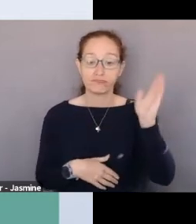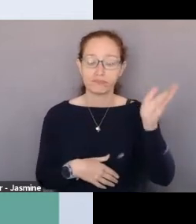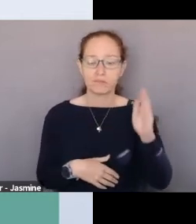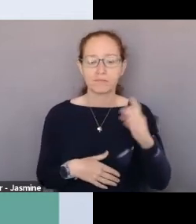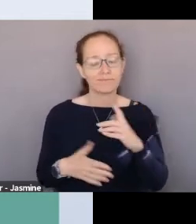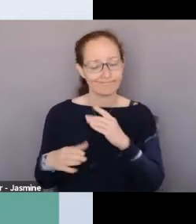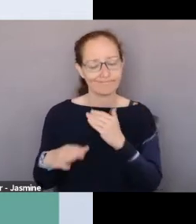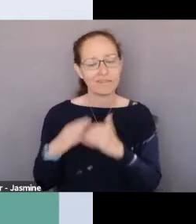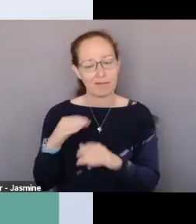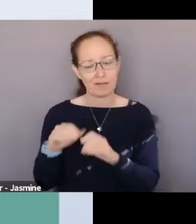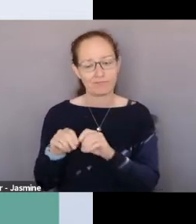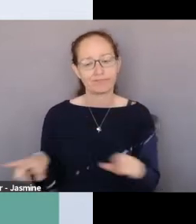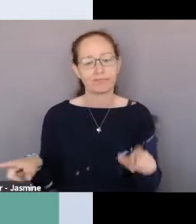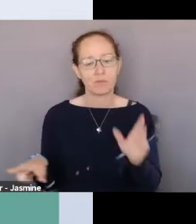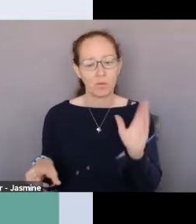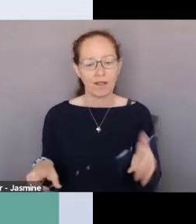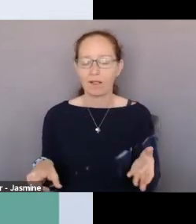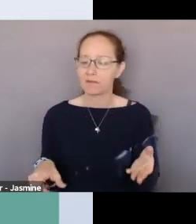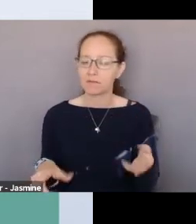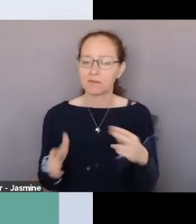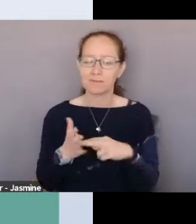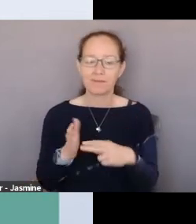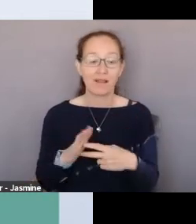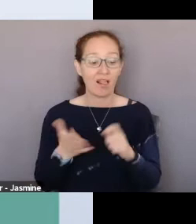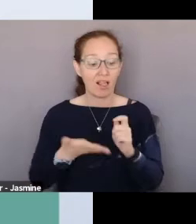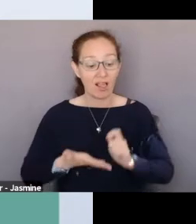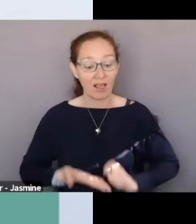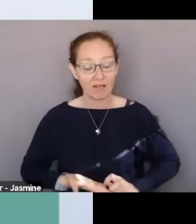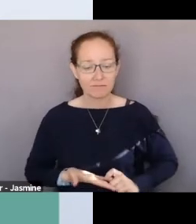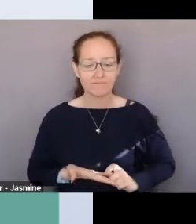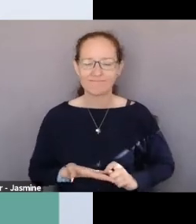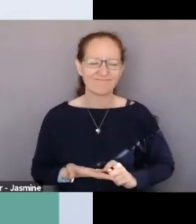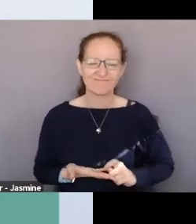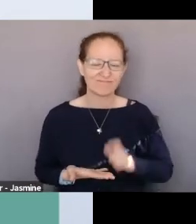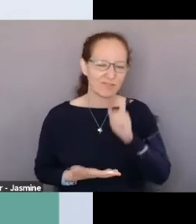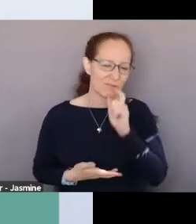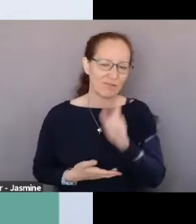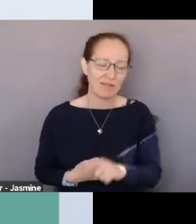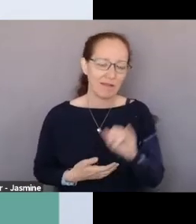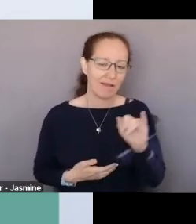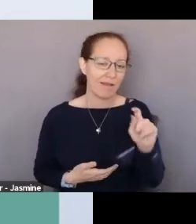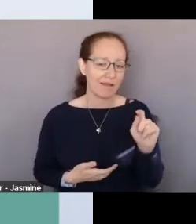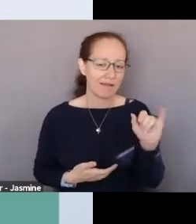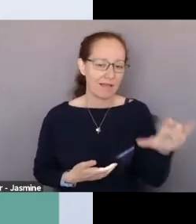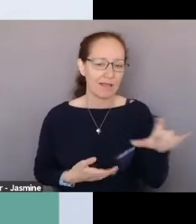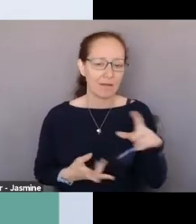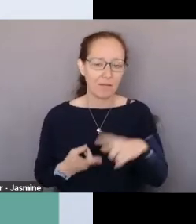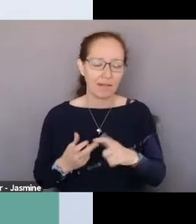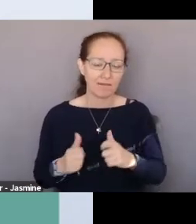the ITAC Climate Collective, along with the URL of how to find them, is there.